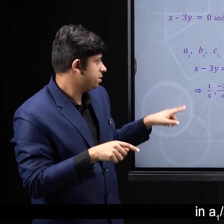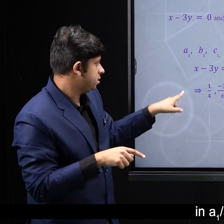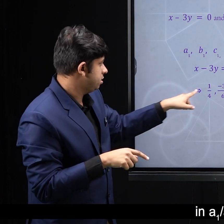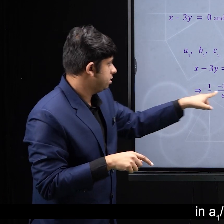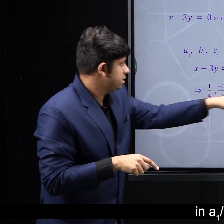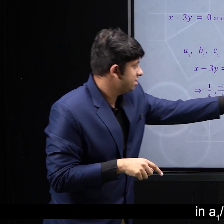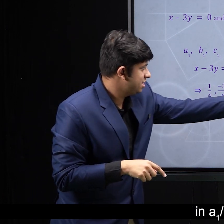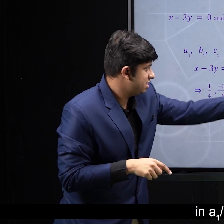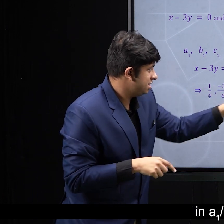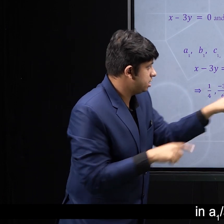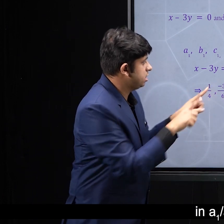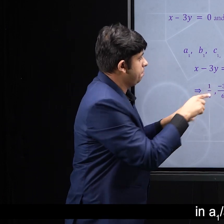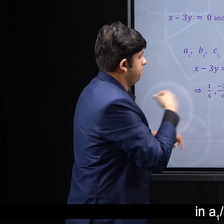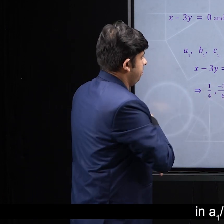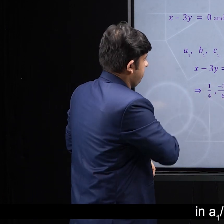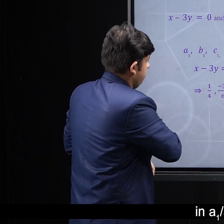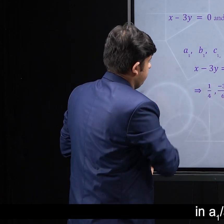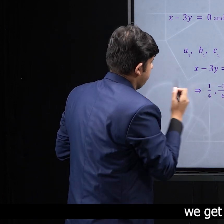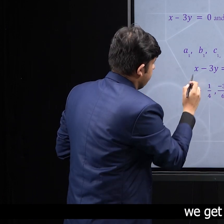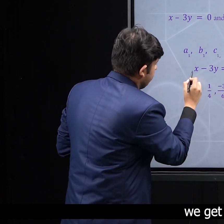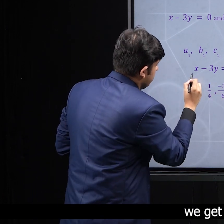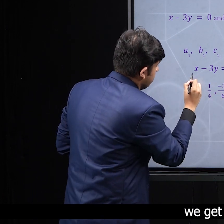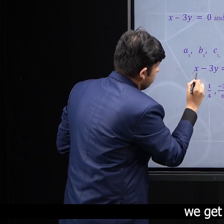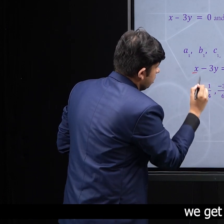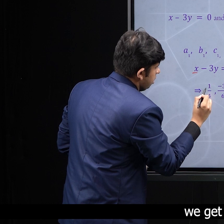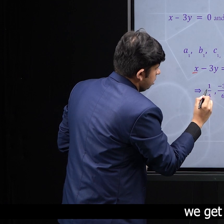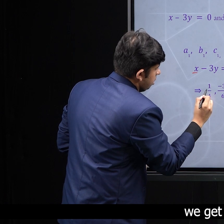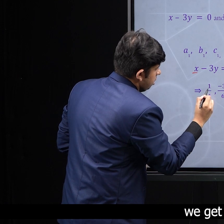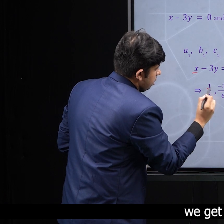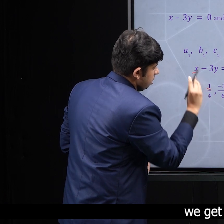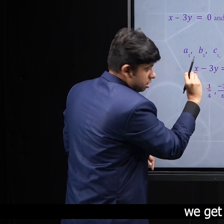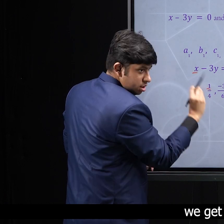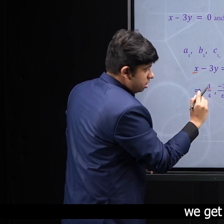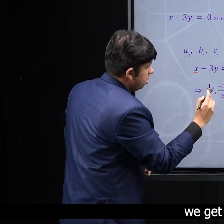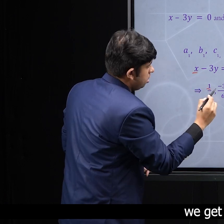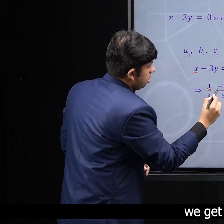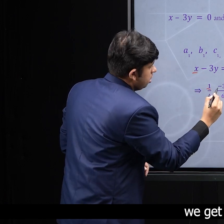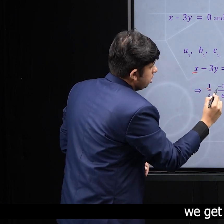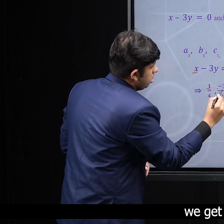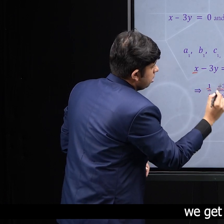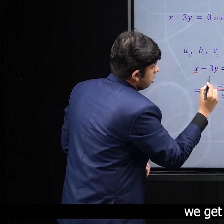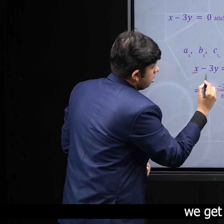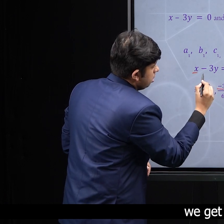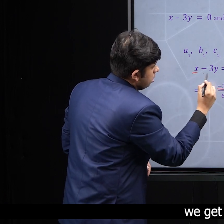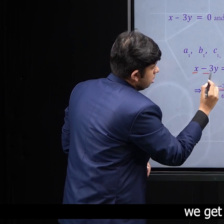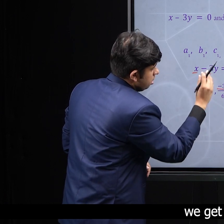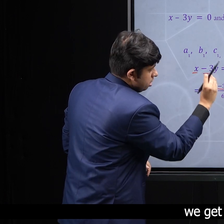a2, b1 by b2 and c1 by c2. We get 1 by 4 comma minus 3 by 6 comma 0 by minus